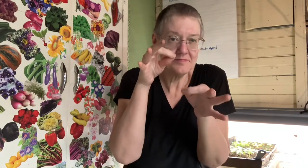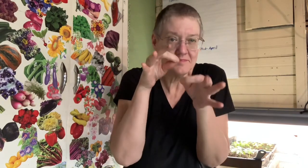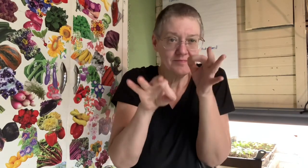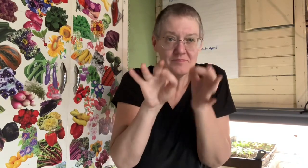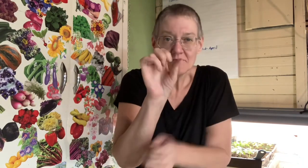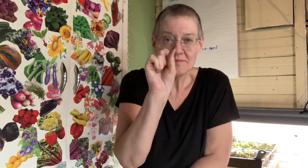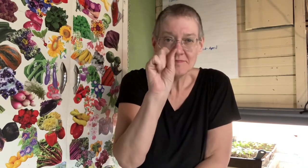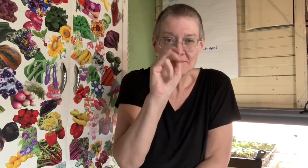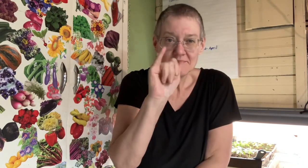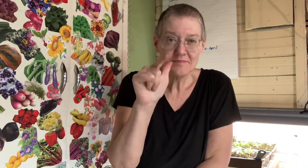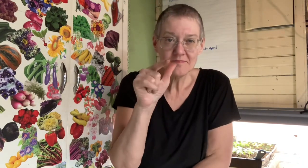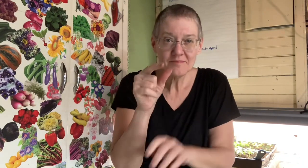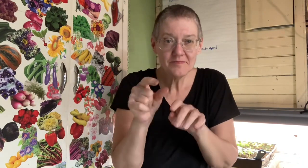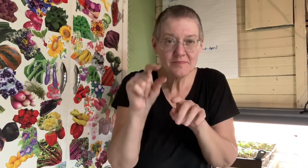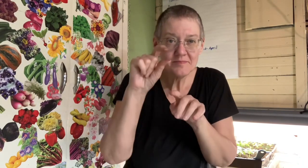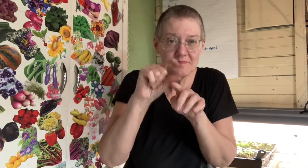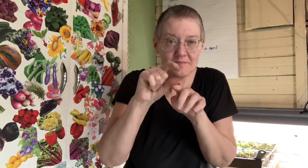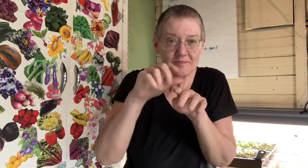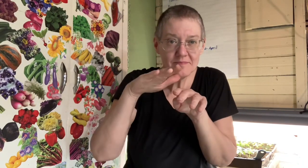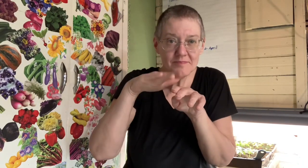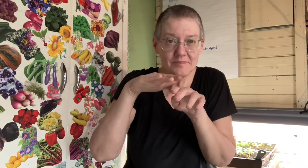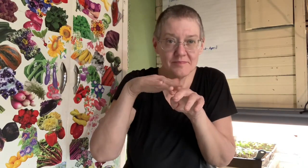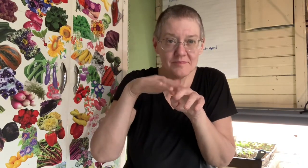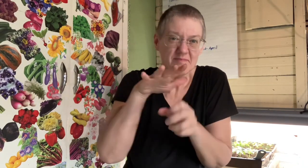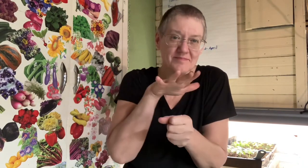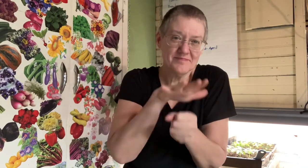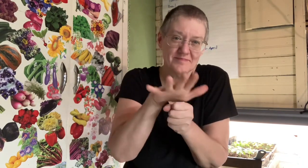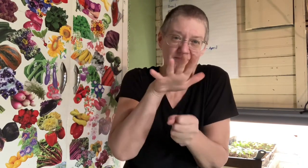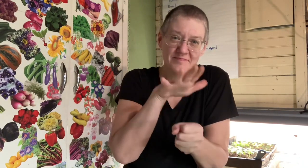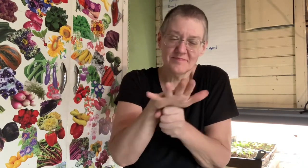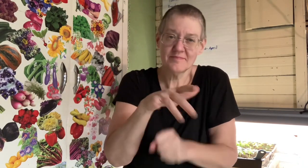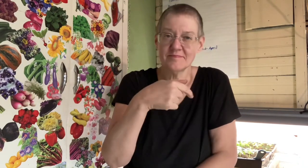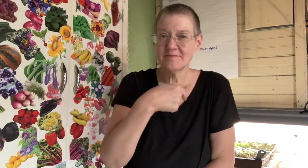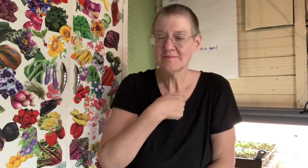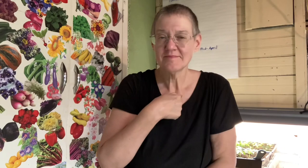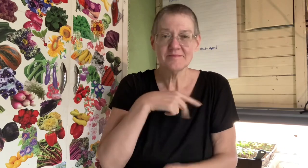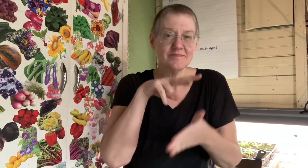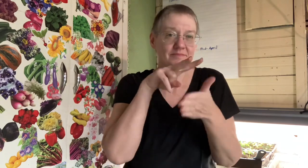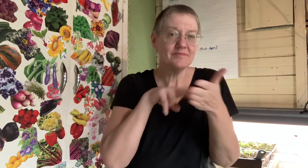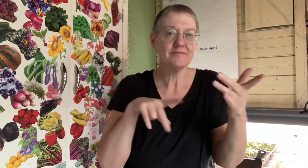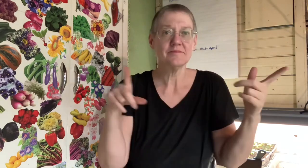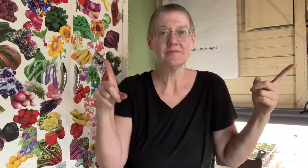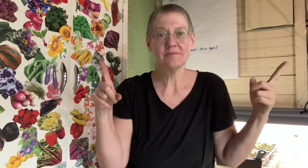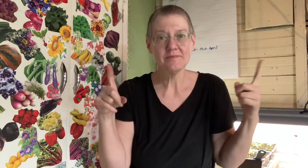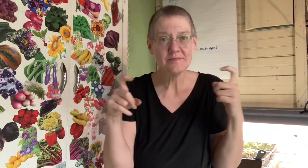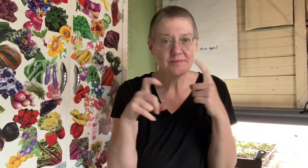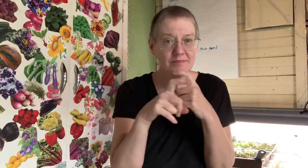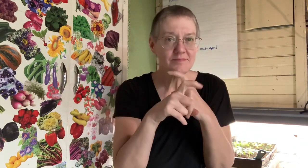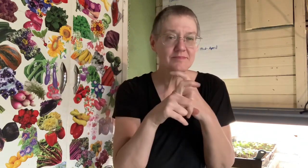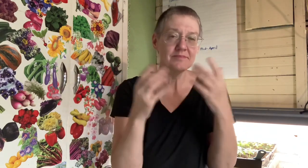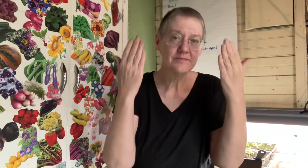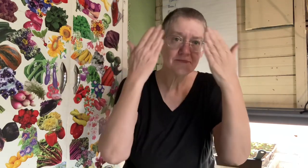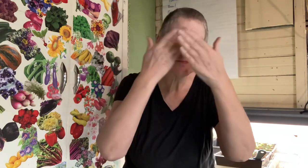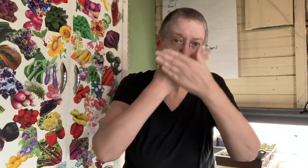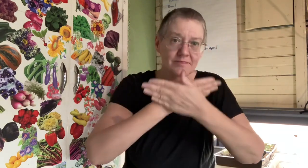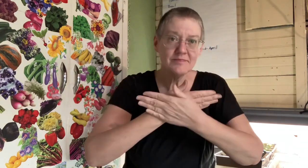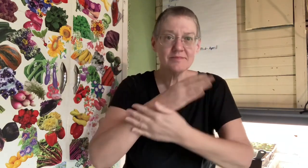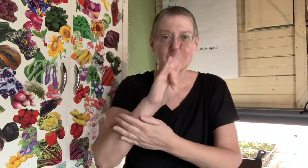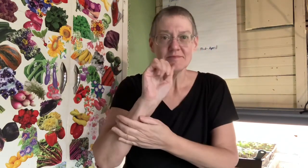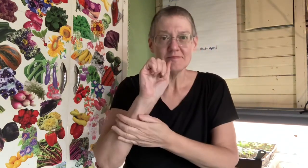But I just simply put some soil on top of each seed and patted it down, and that was enough. I read these